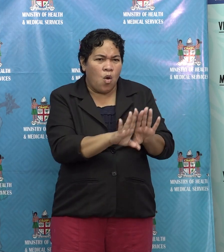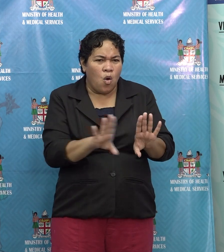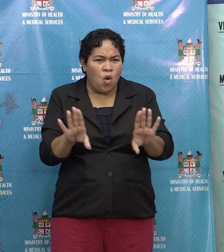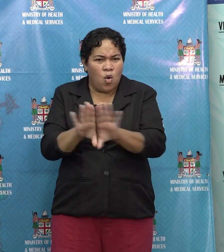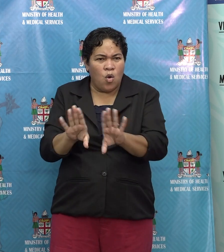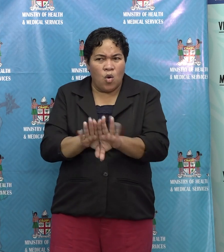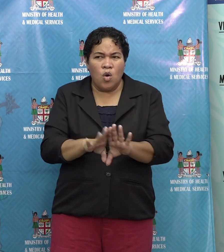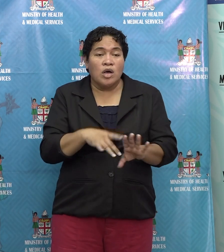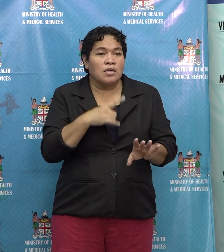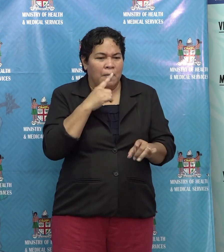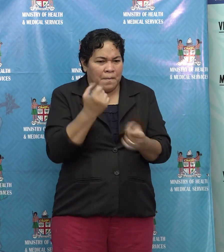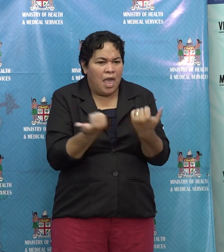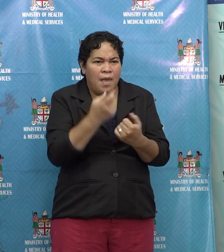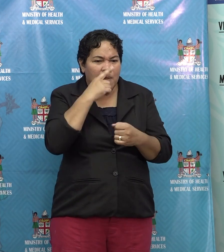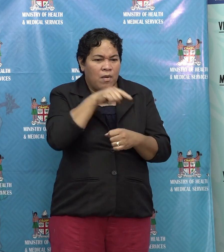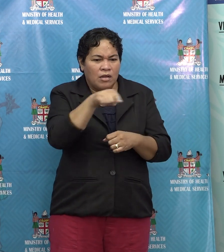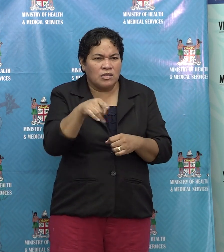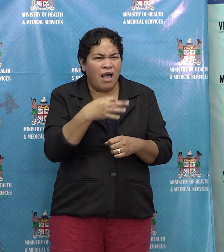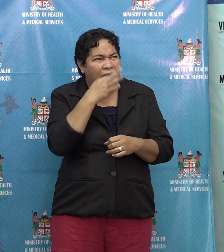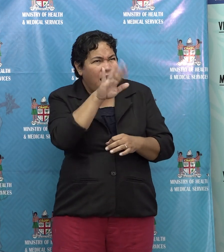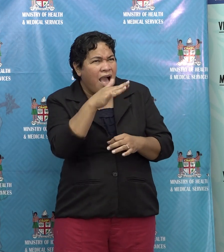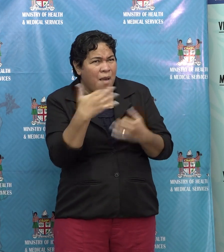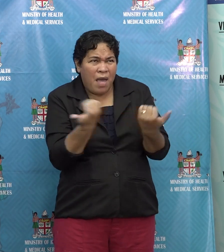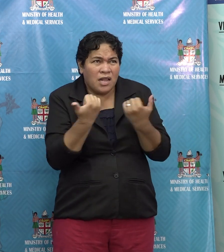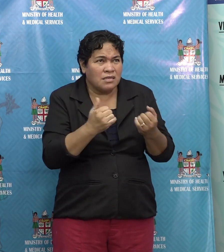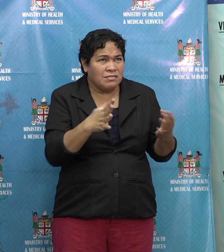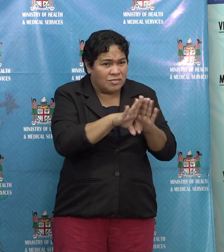about lockdowns. Is this likely to be happening soon?